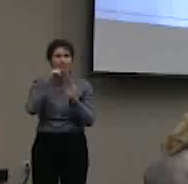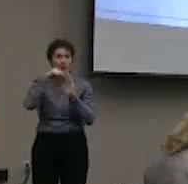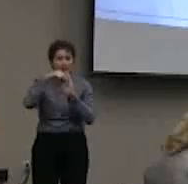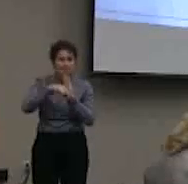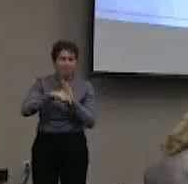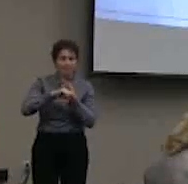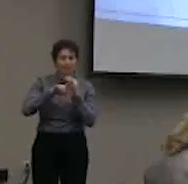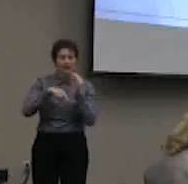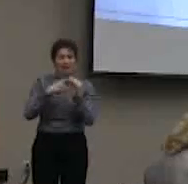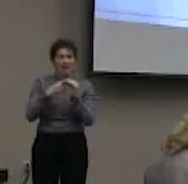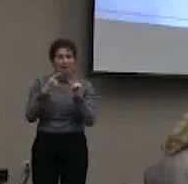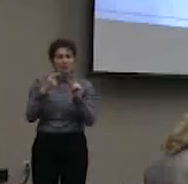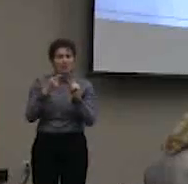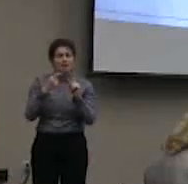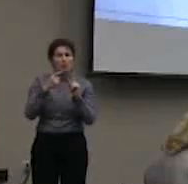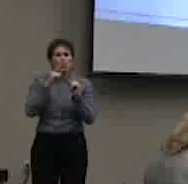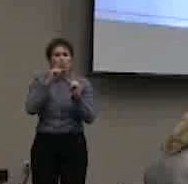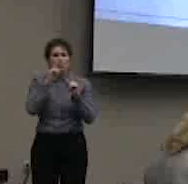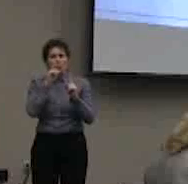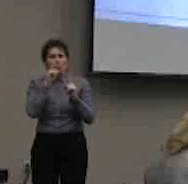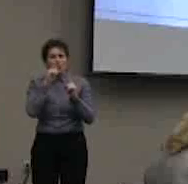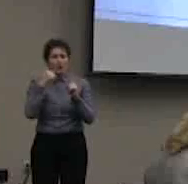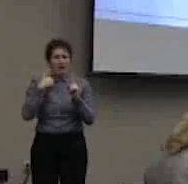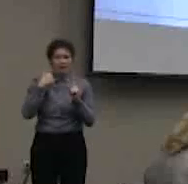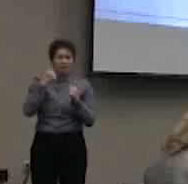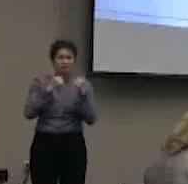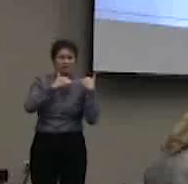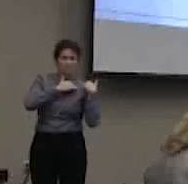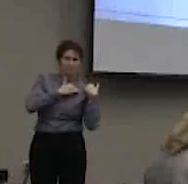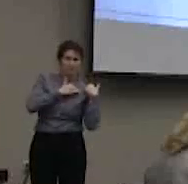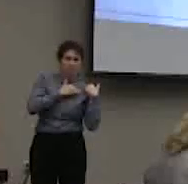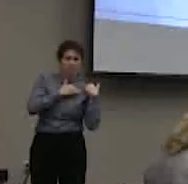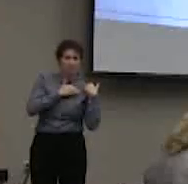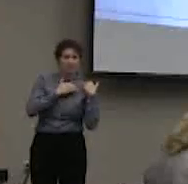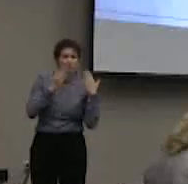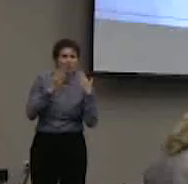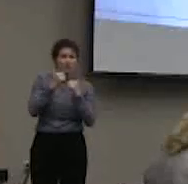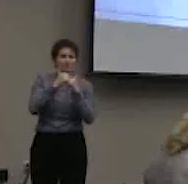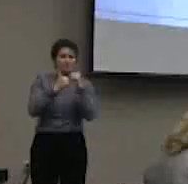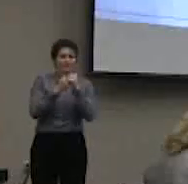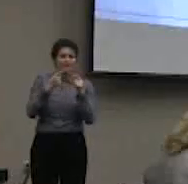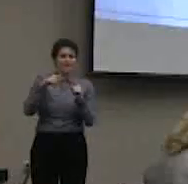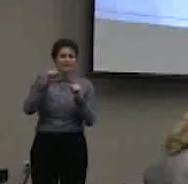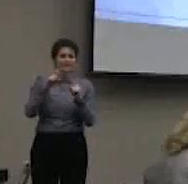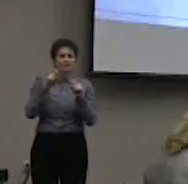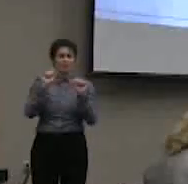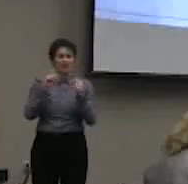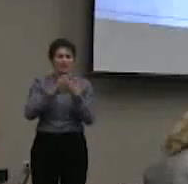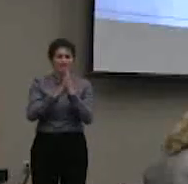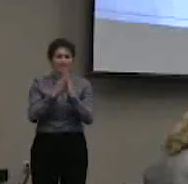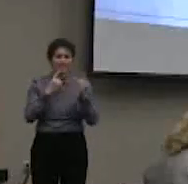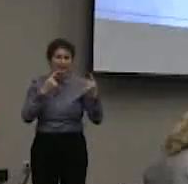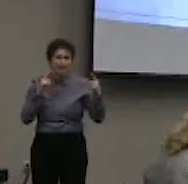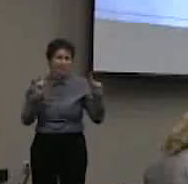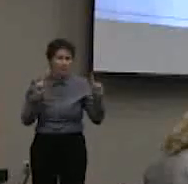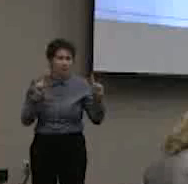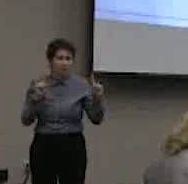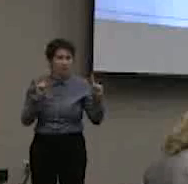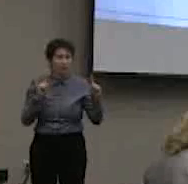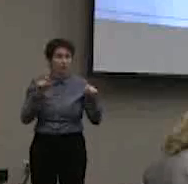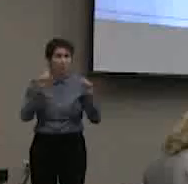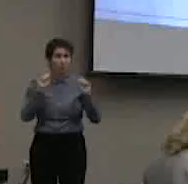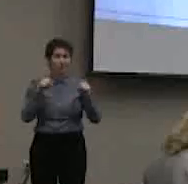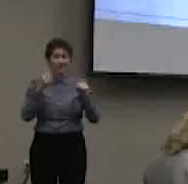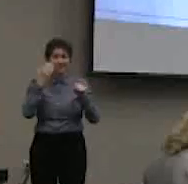what responsibility, what infrastructure do they need to be successful. You know, we can just push the responsibility. ECCE